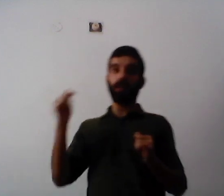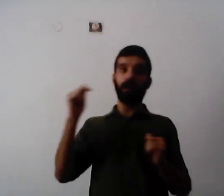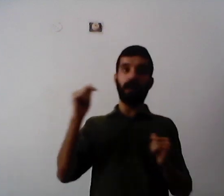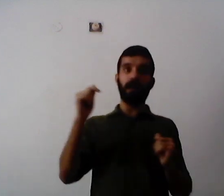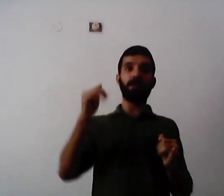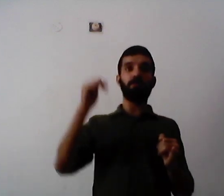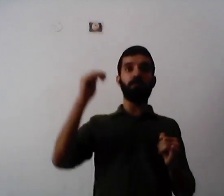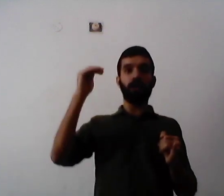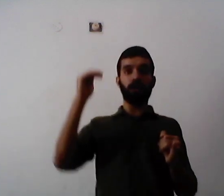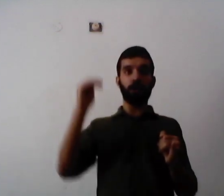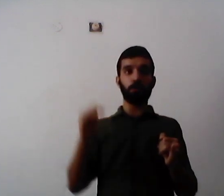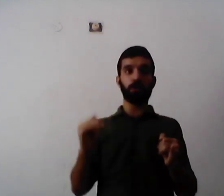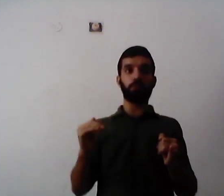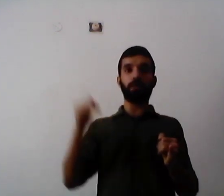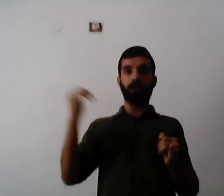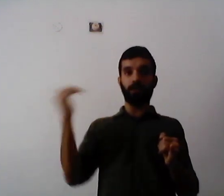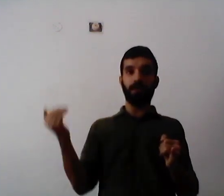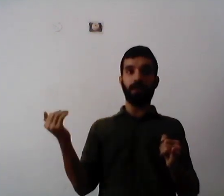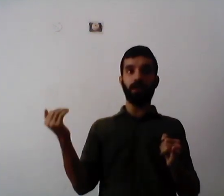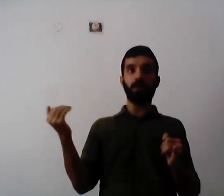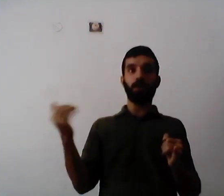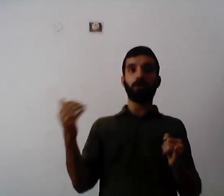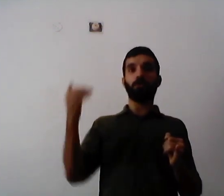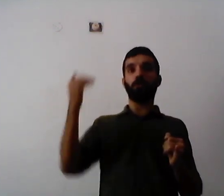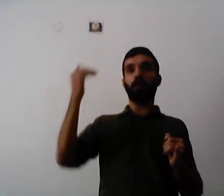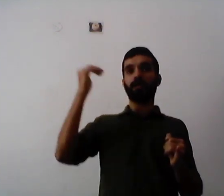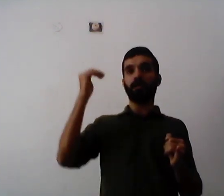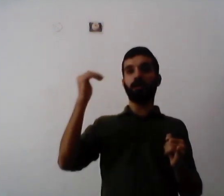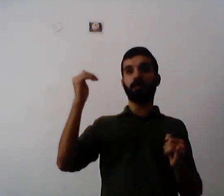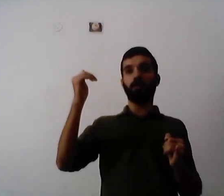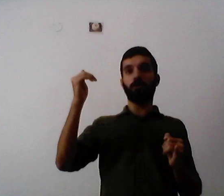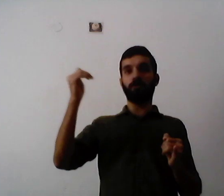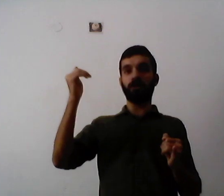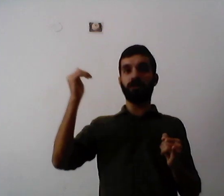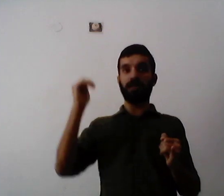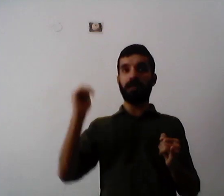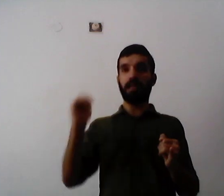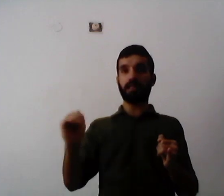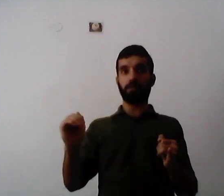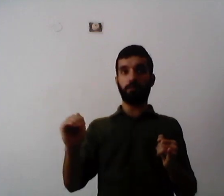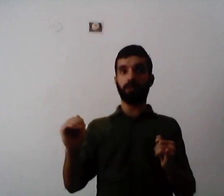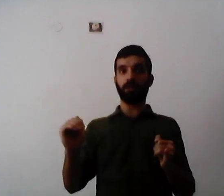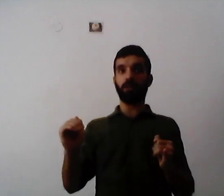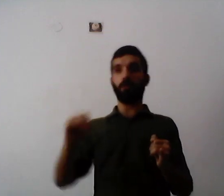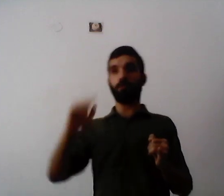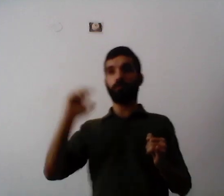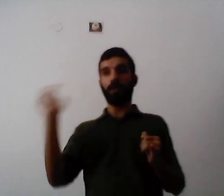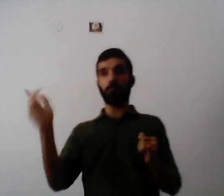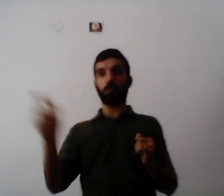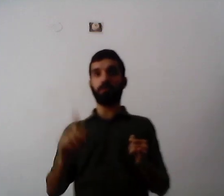have a reduced pressure there. So as a result of this less pressure of atmosphere,